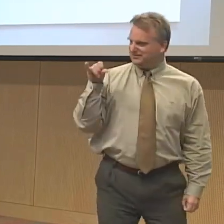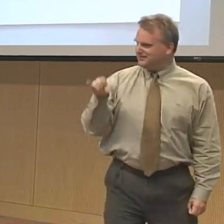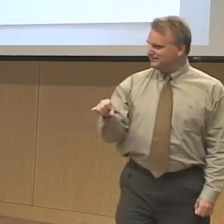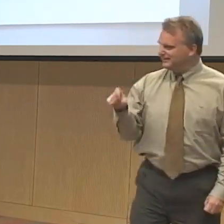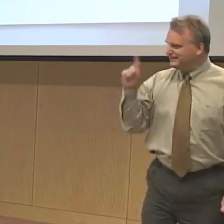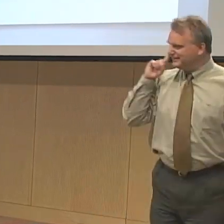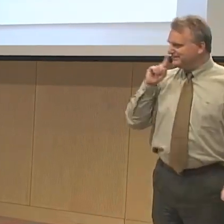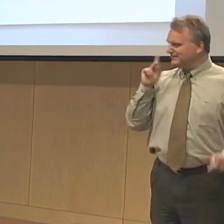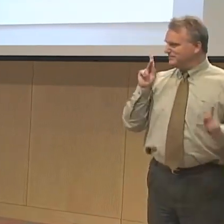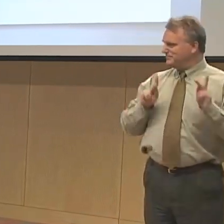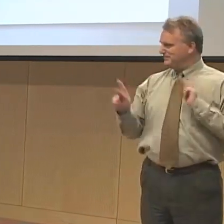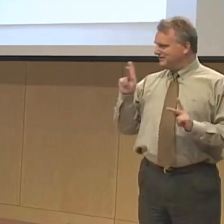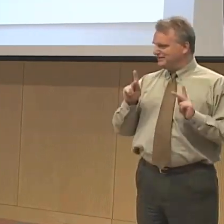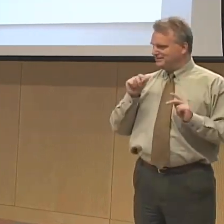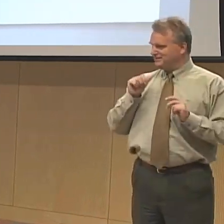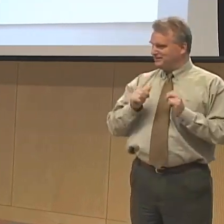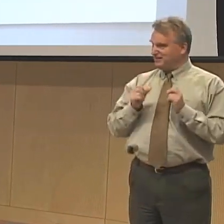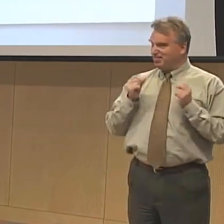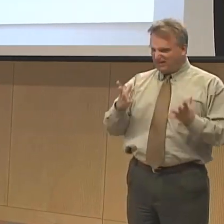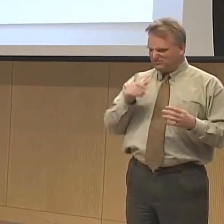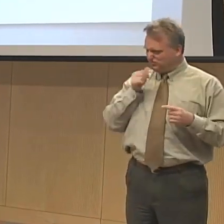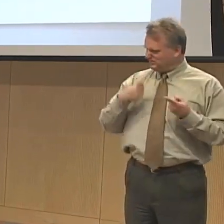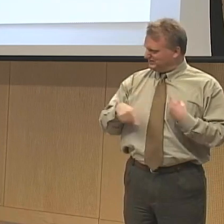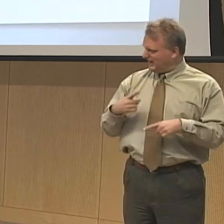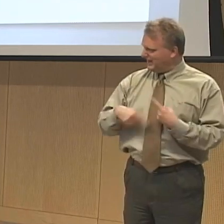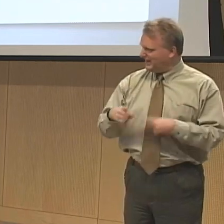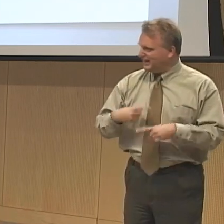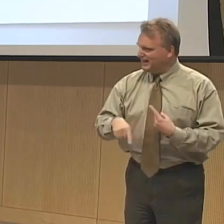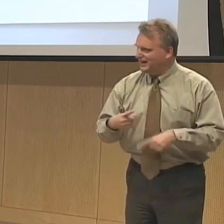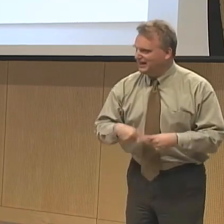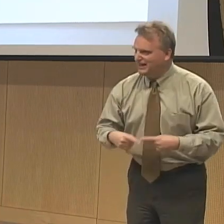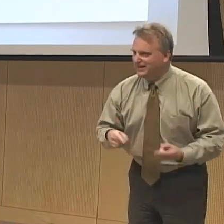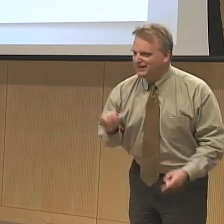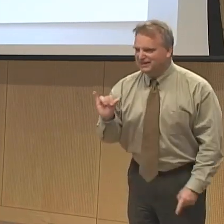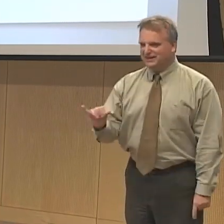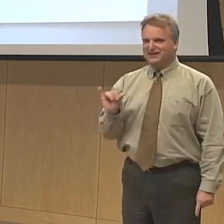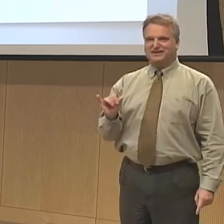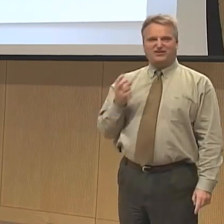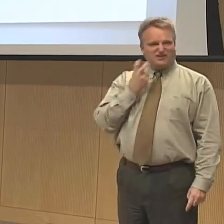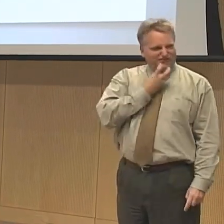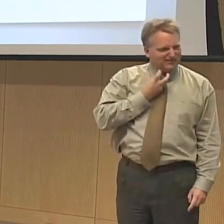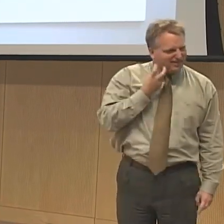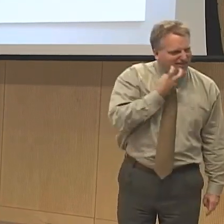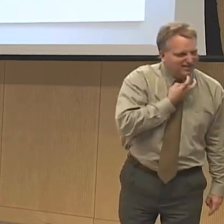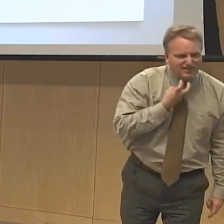I realized that deaf people here didn't sign. They spoke orally.